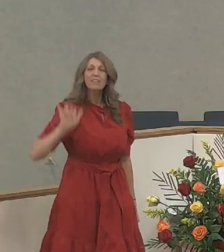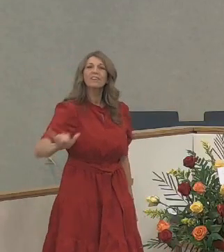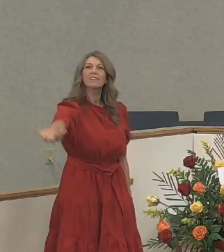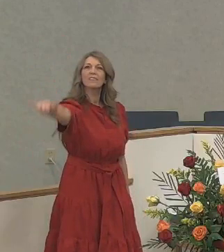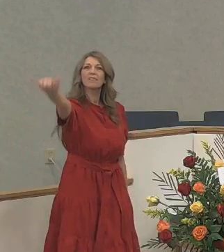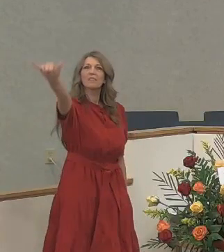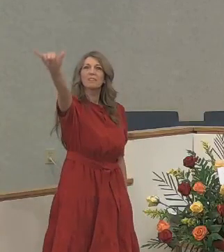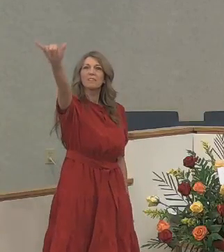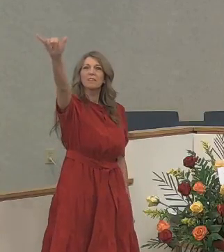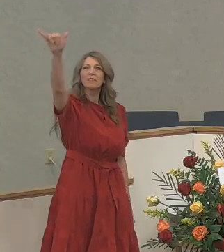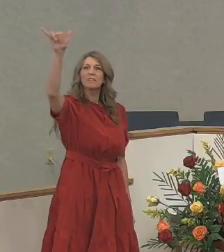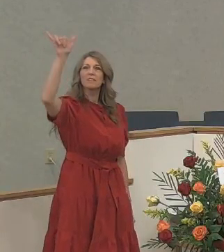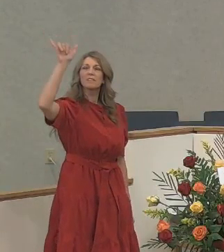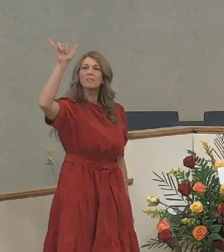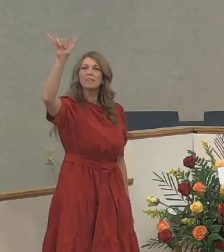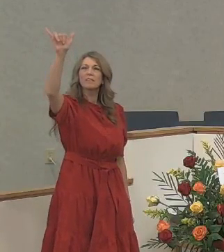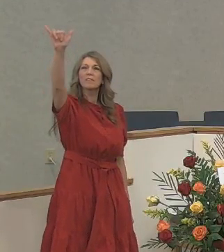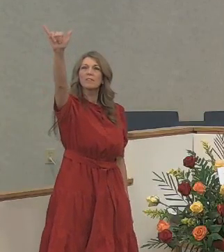ever,